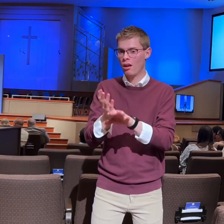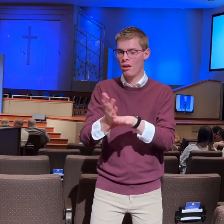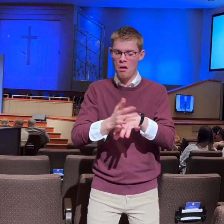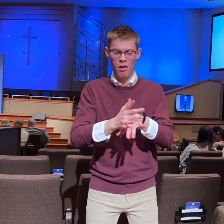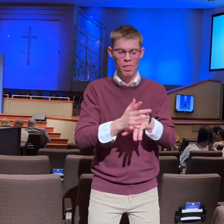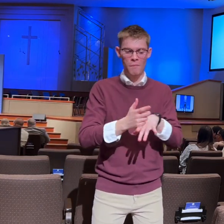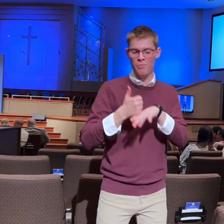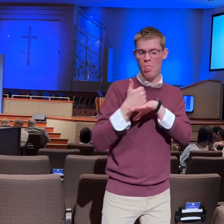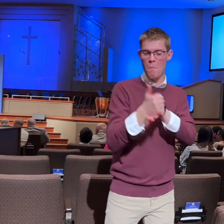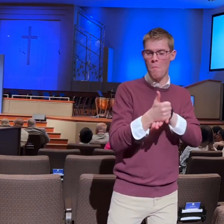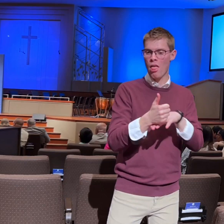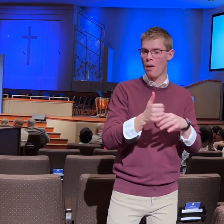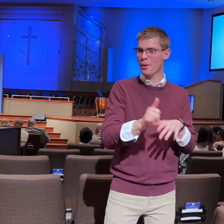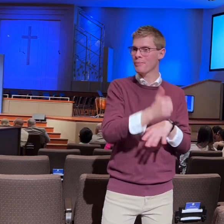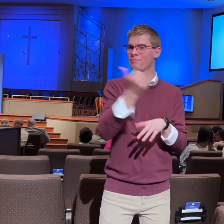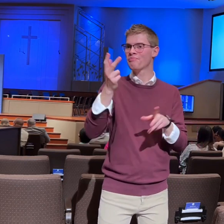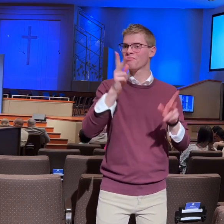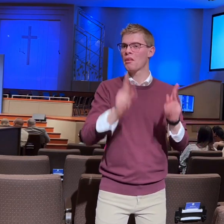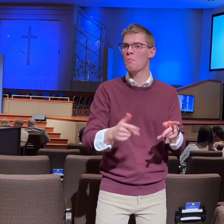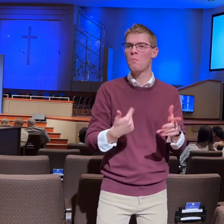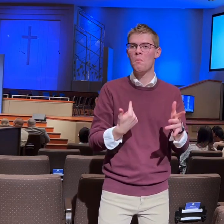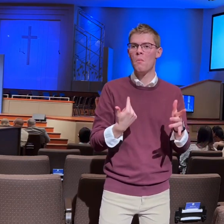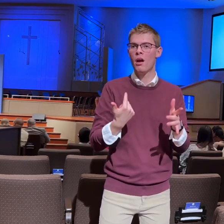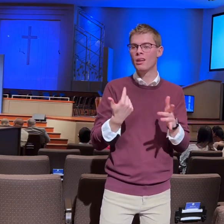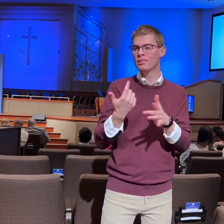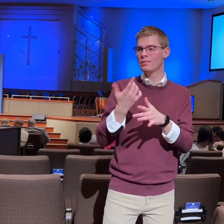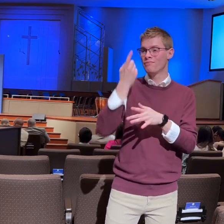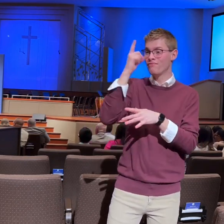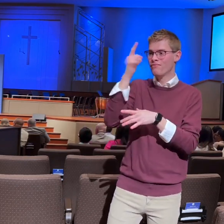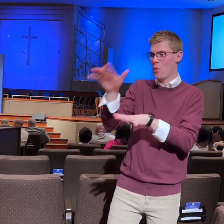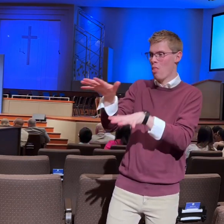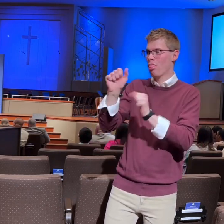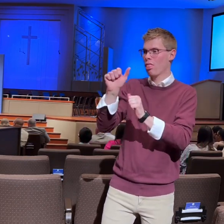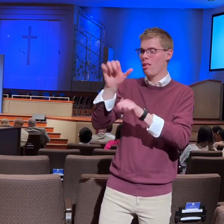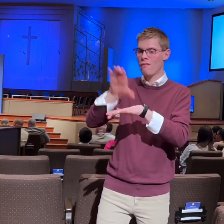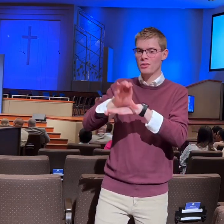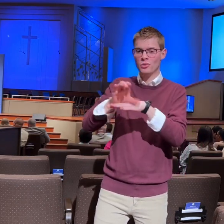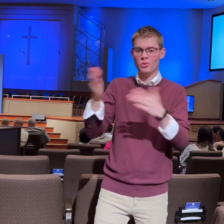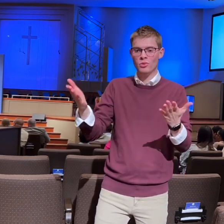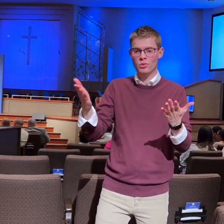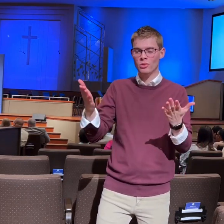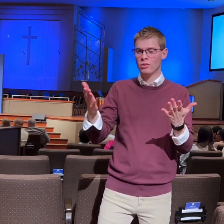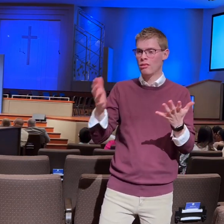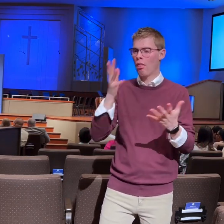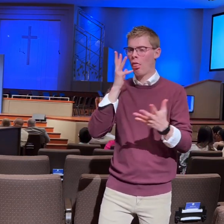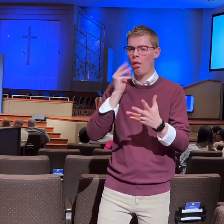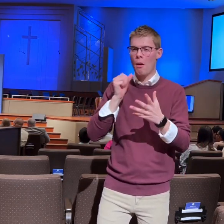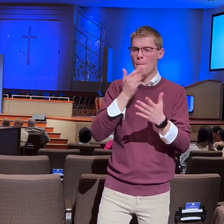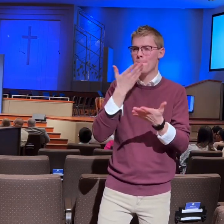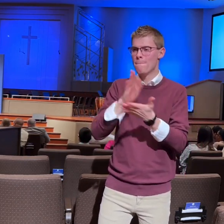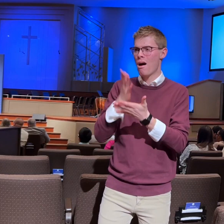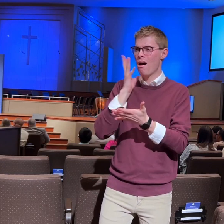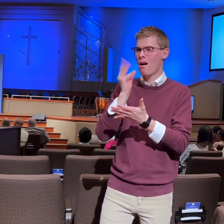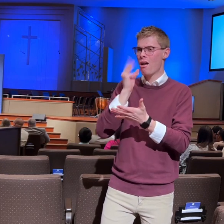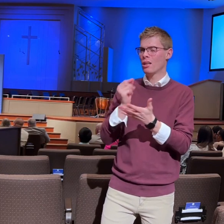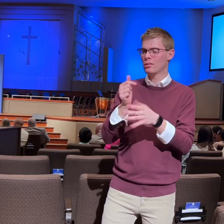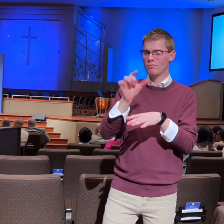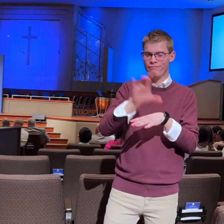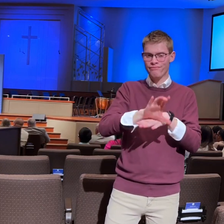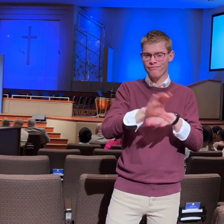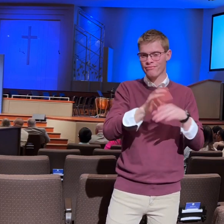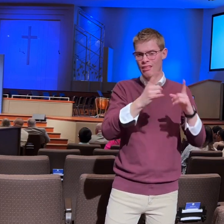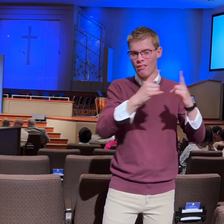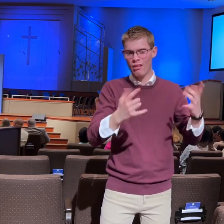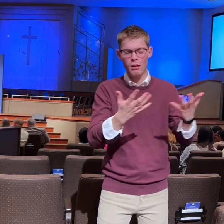school teacher on why they left church. They're blaming the bad experience at camp. They'll have all these other things, but I'm to tell you something. The word of God